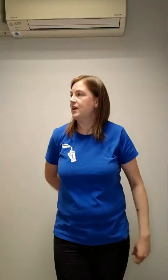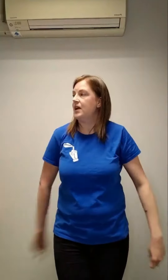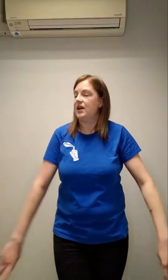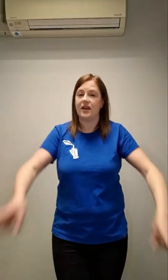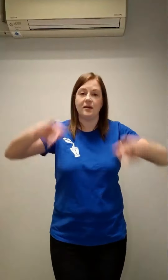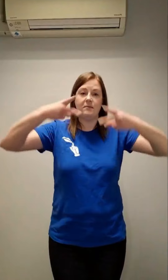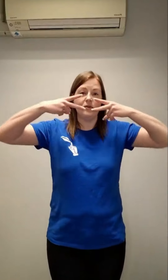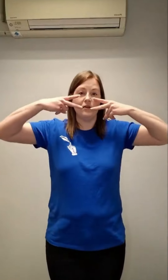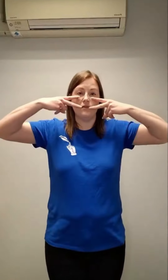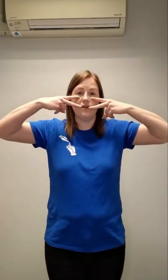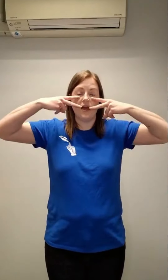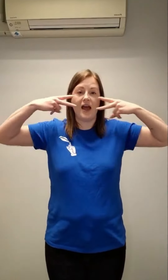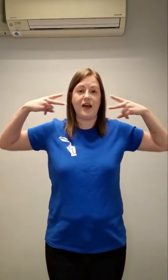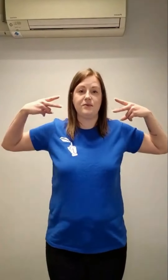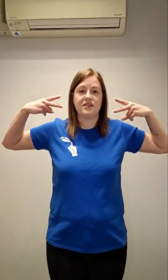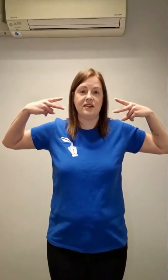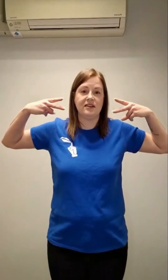It can move out.